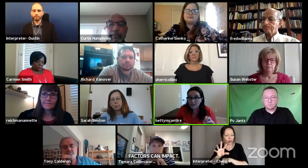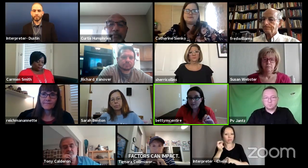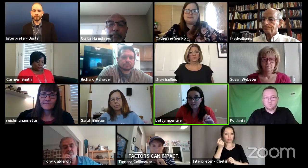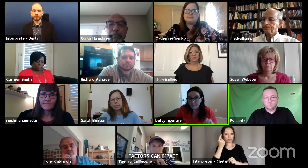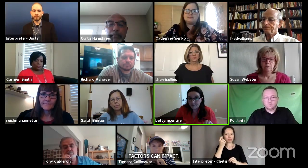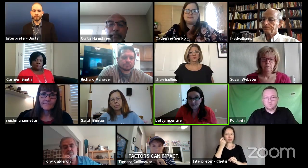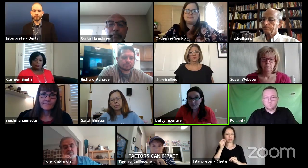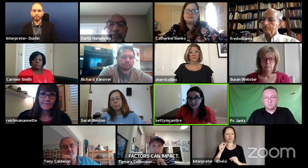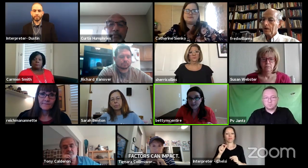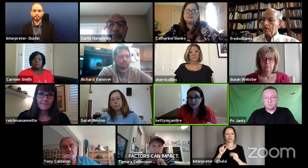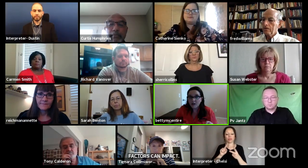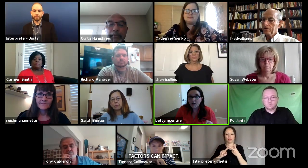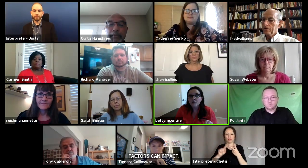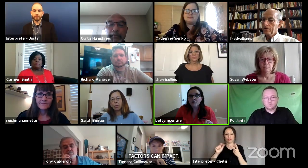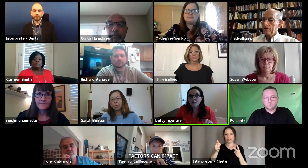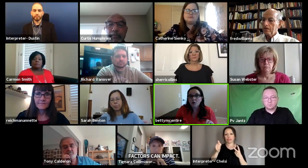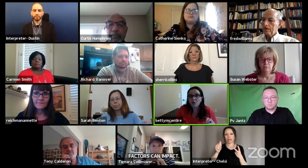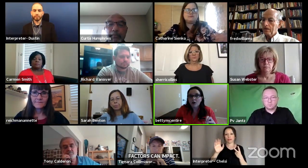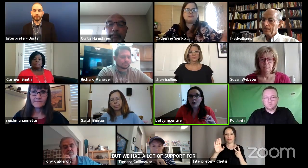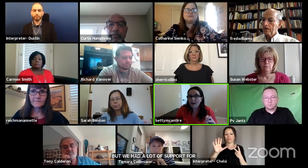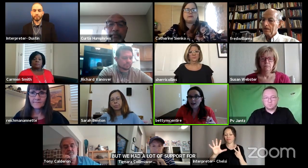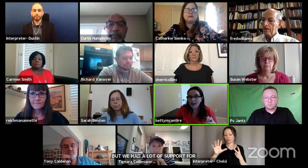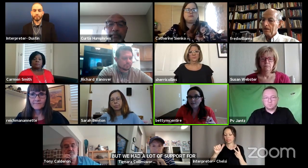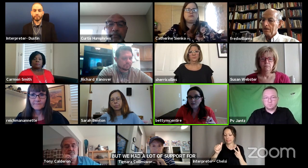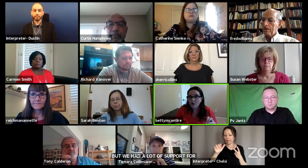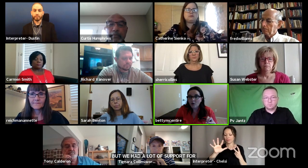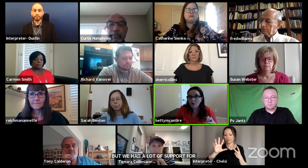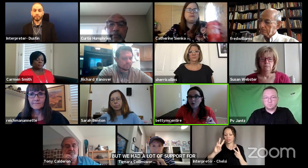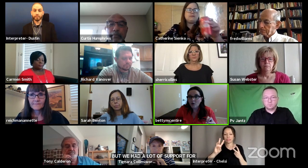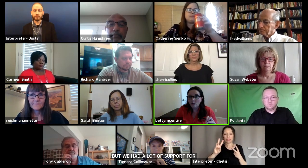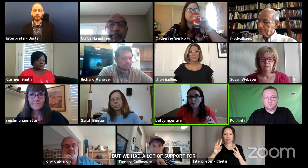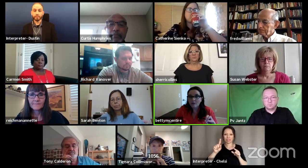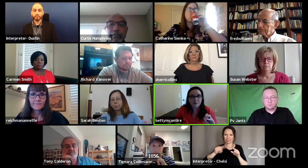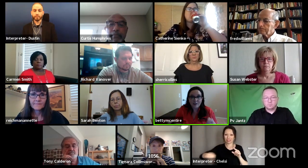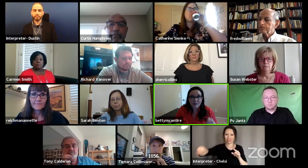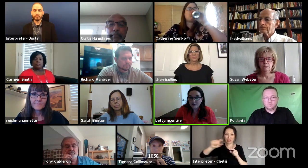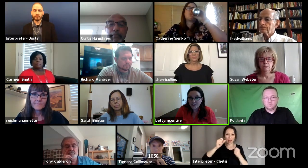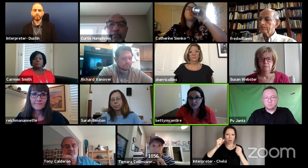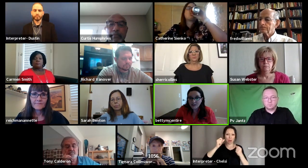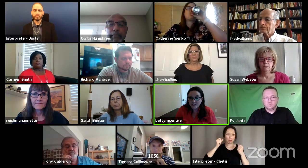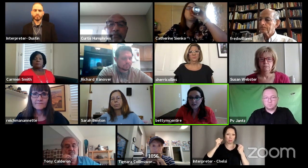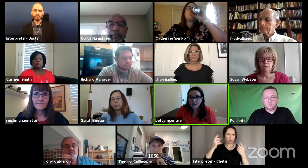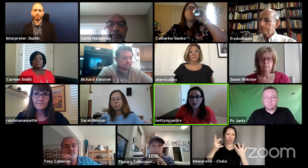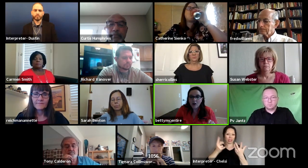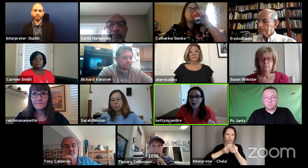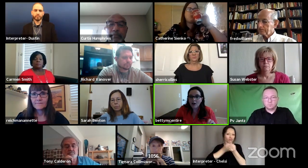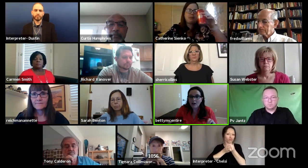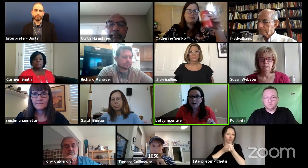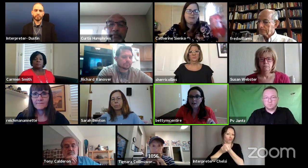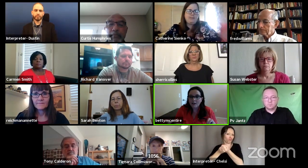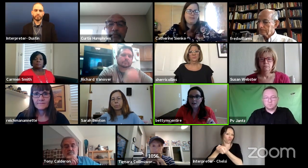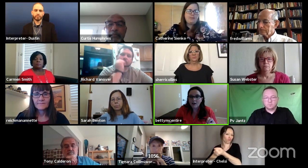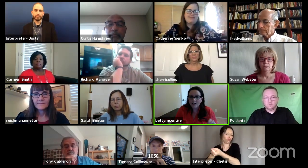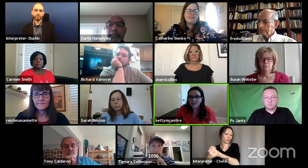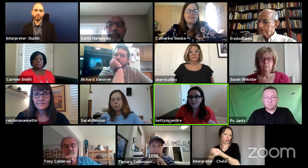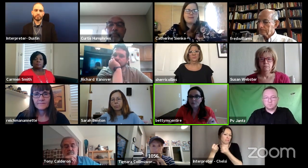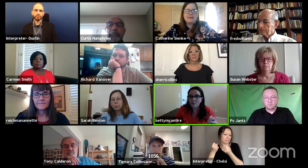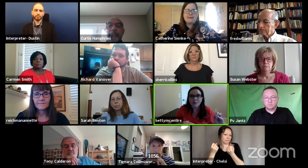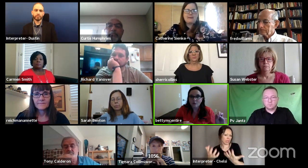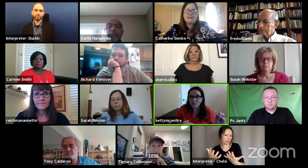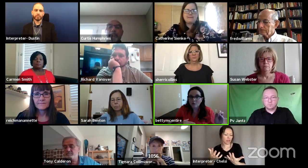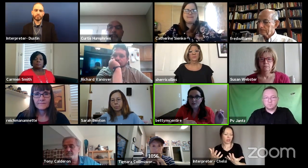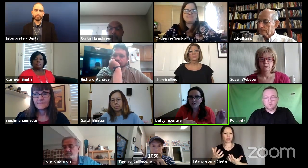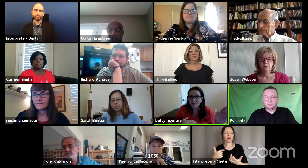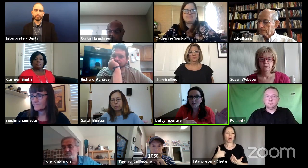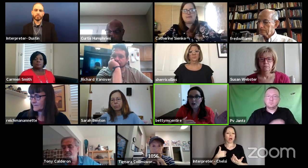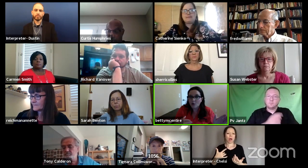for 1056. So I have no reservations on us